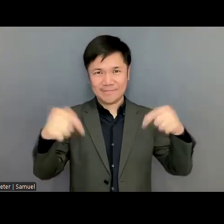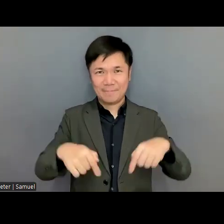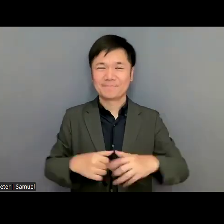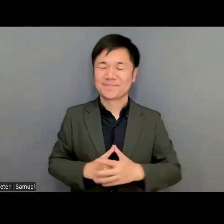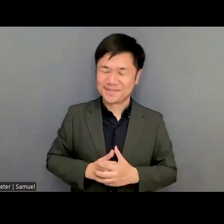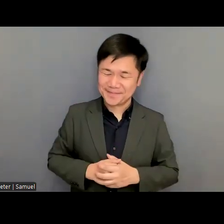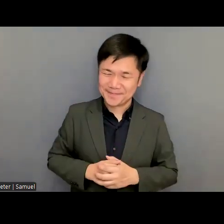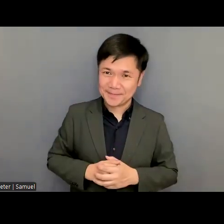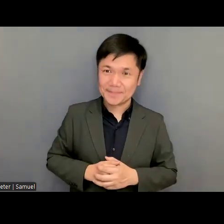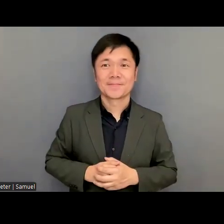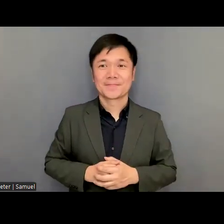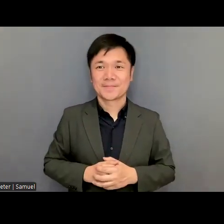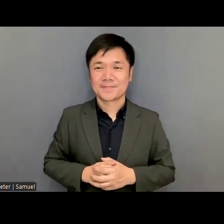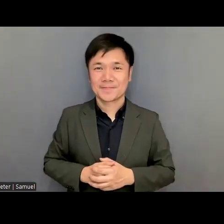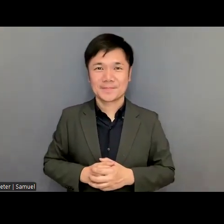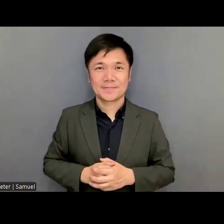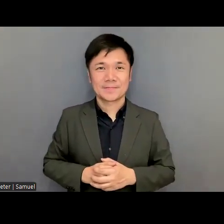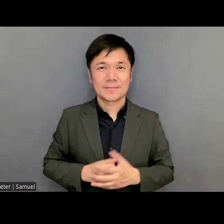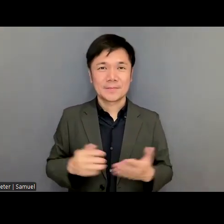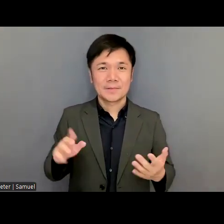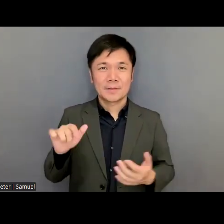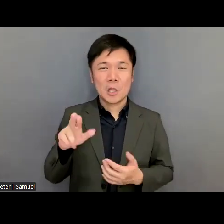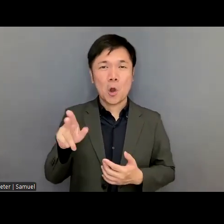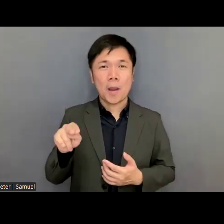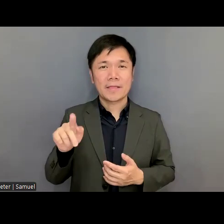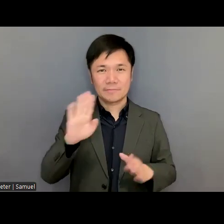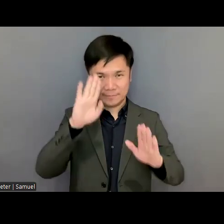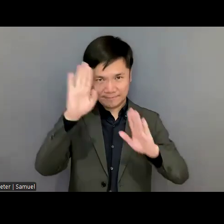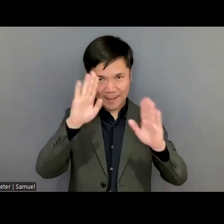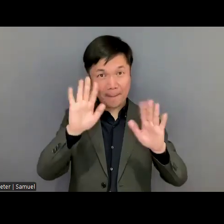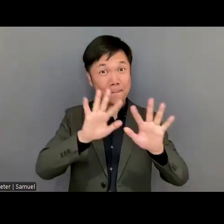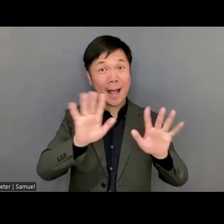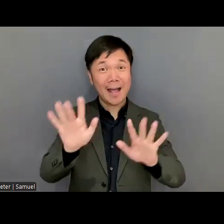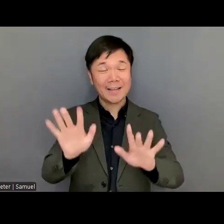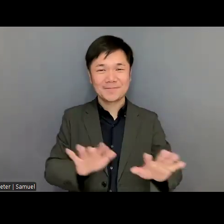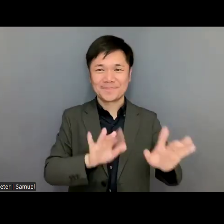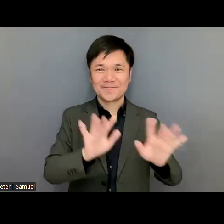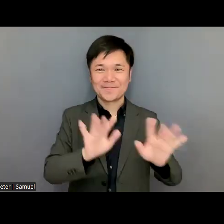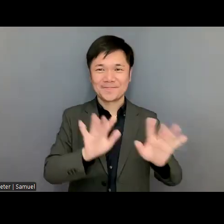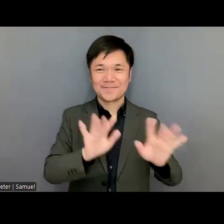Thank you, everyone. Bye. Bye-bye. Bye.